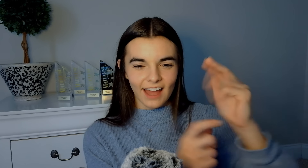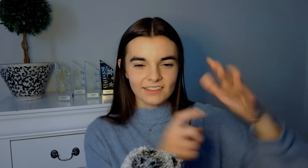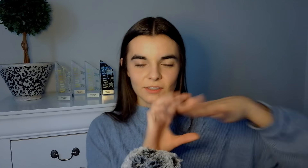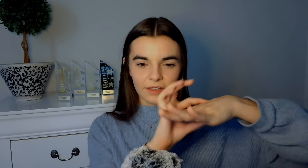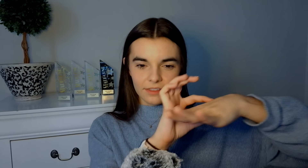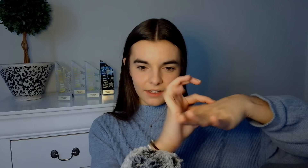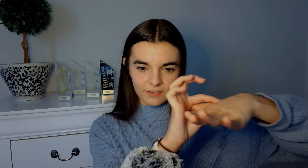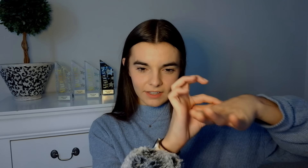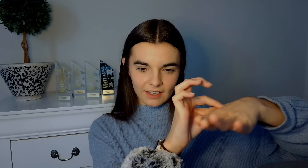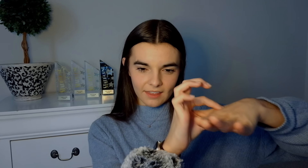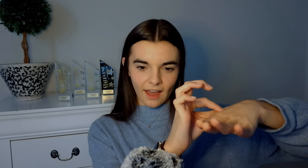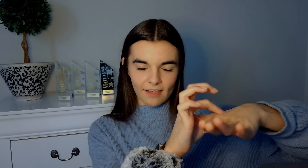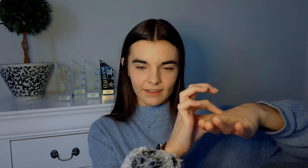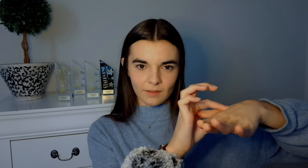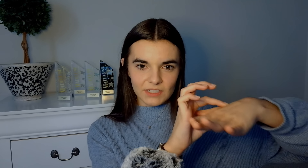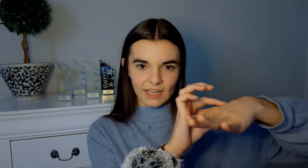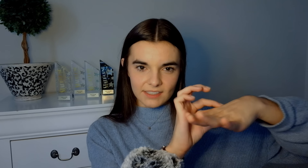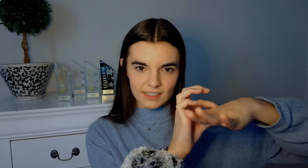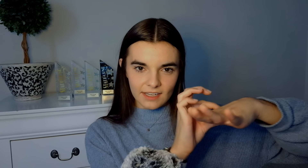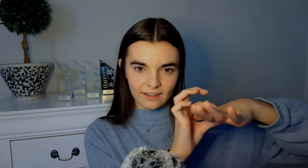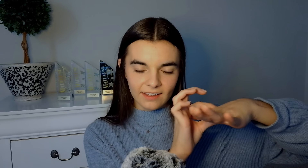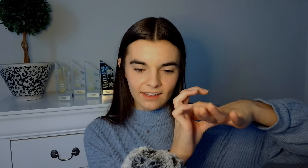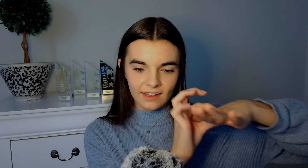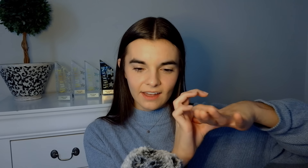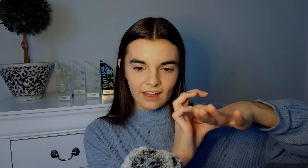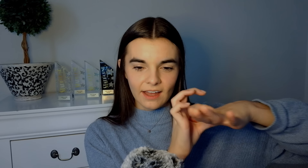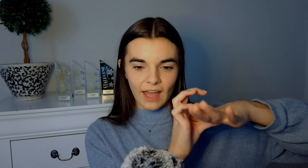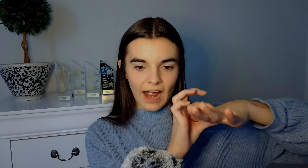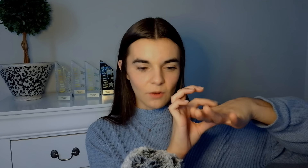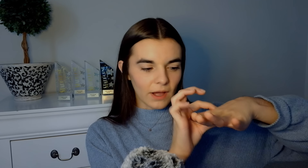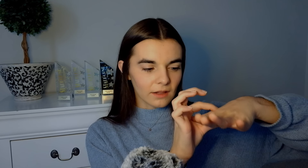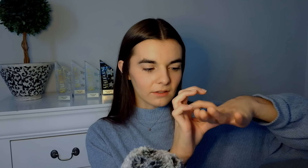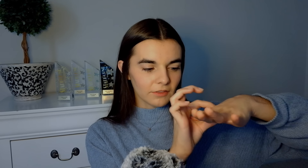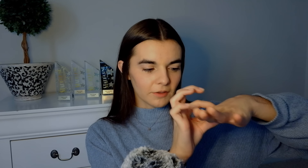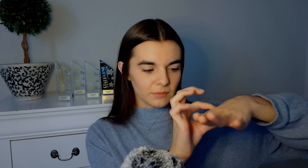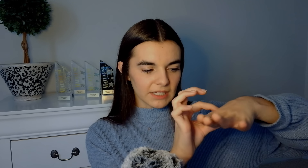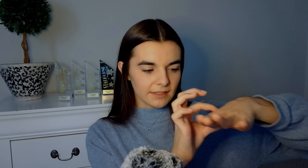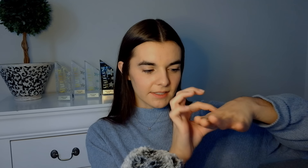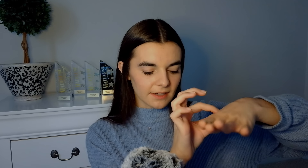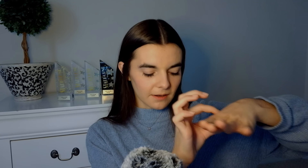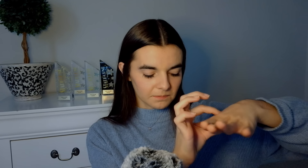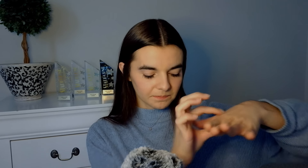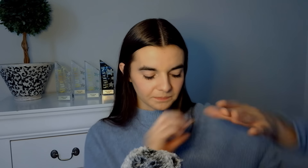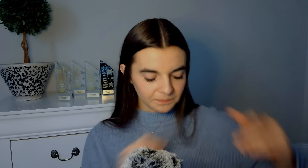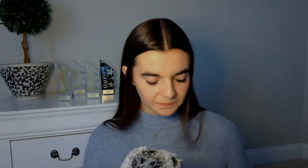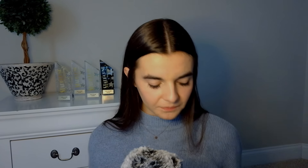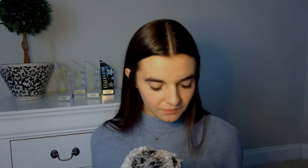So I think of it like that, like I'm testing how well the meat is done.